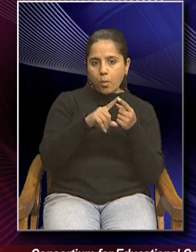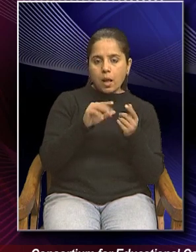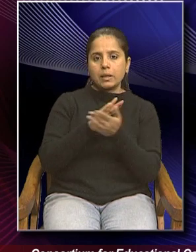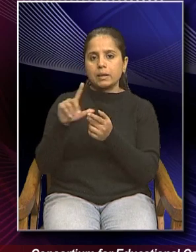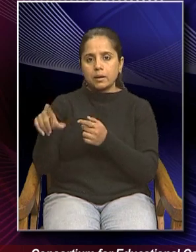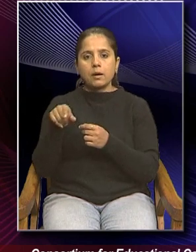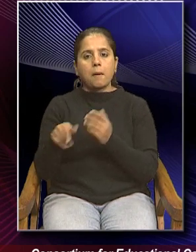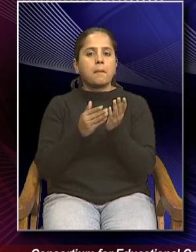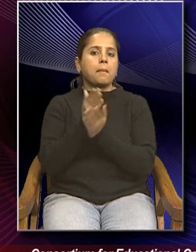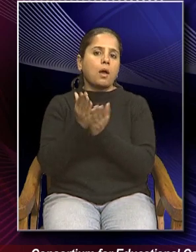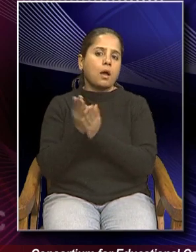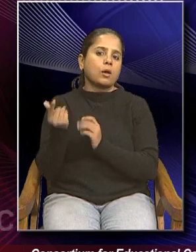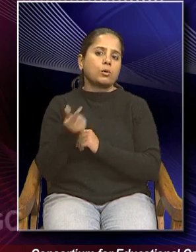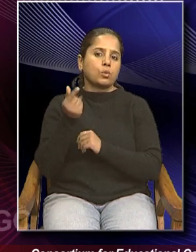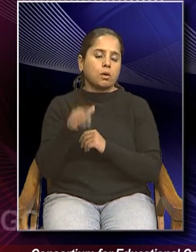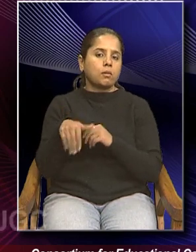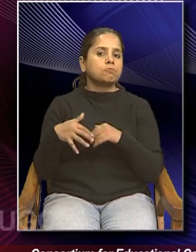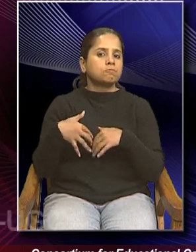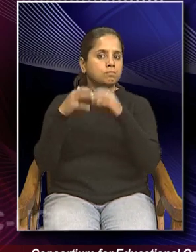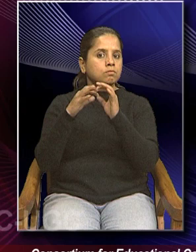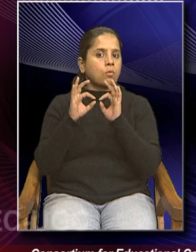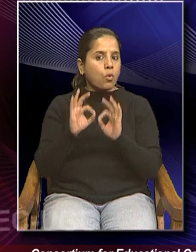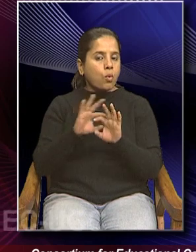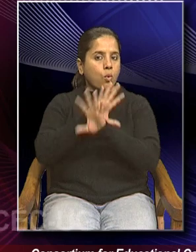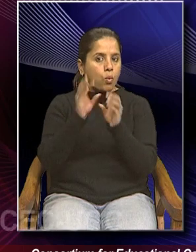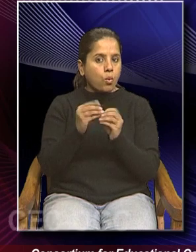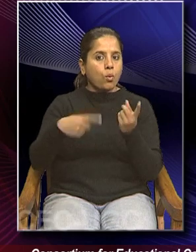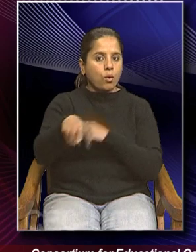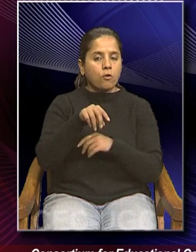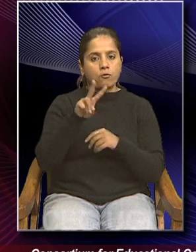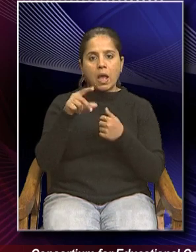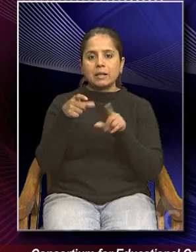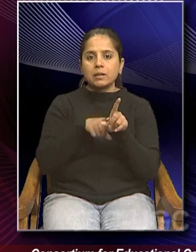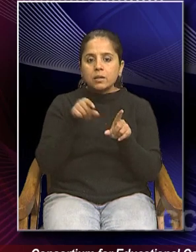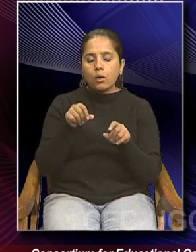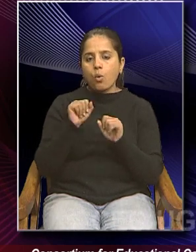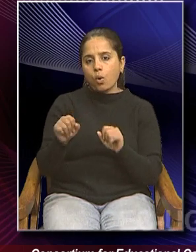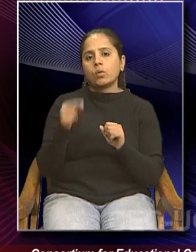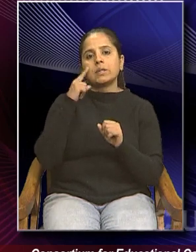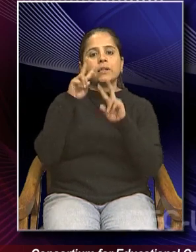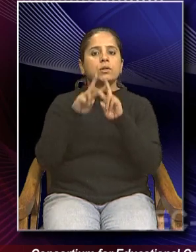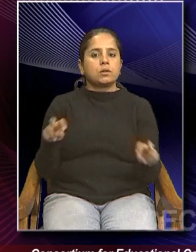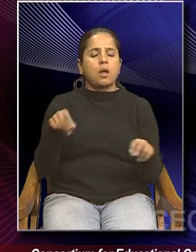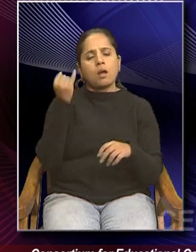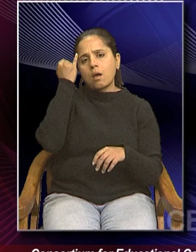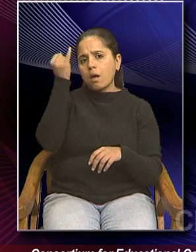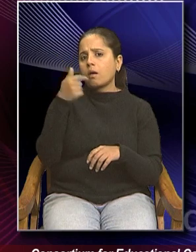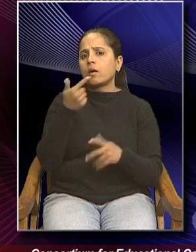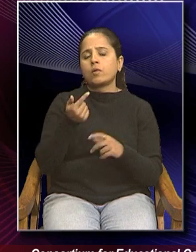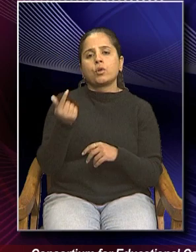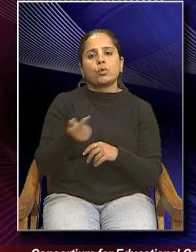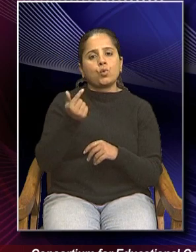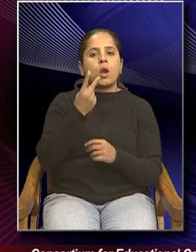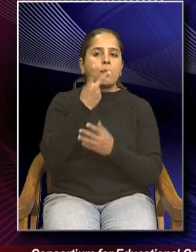is a method used to enhance the credibility and validity of research. The idea is to use